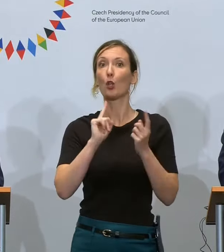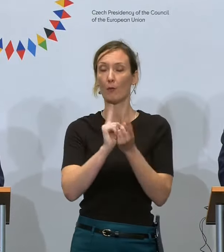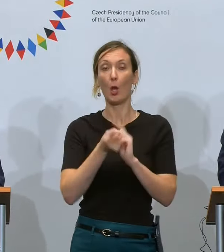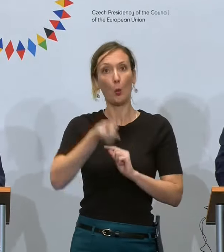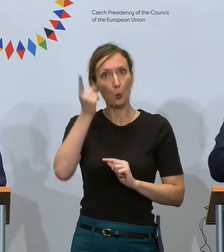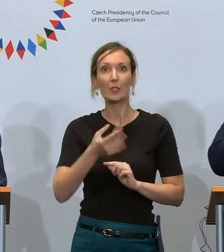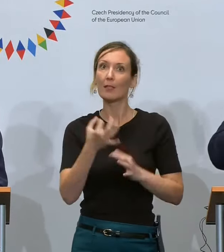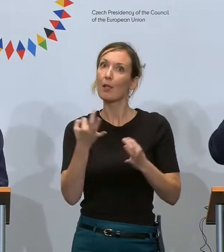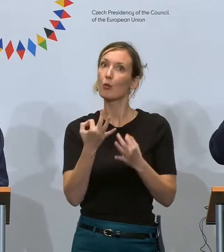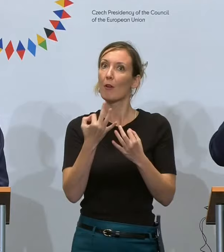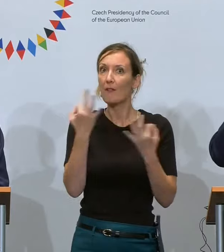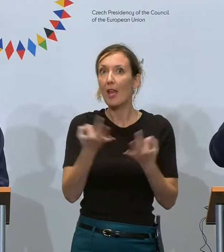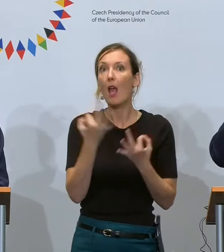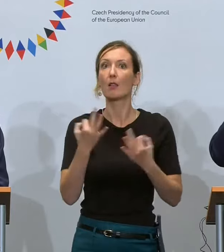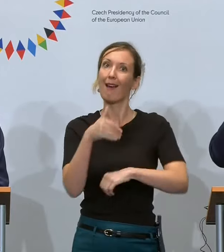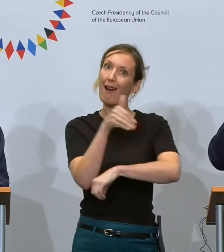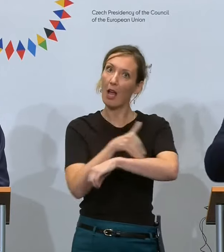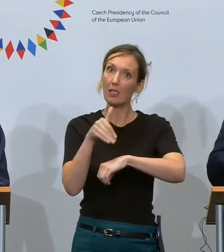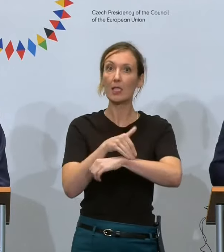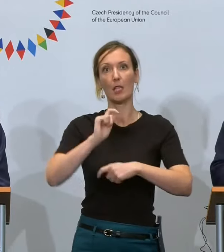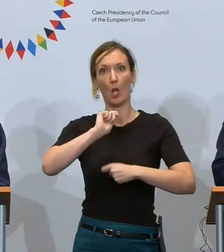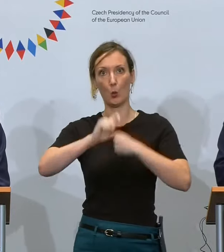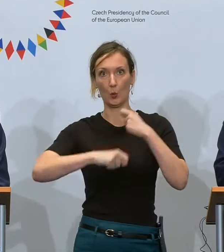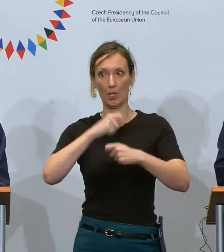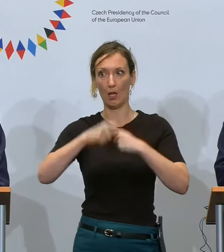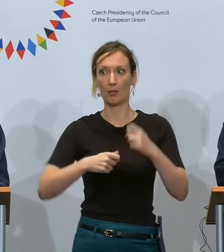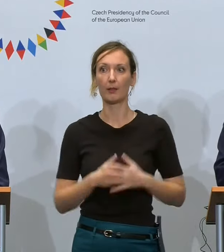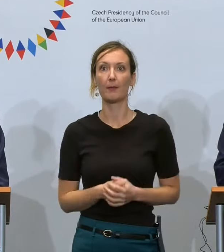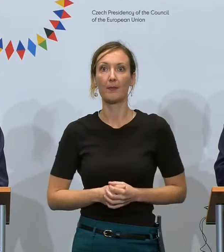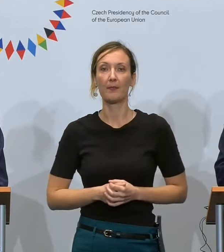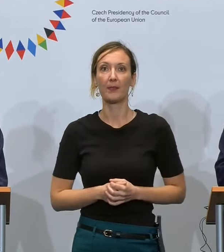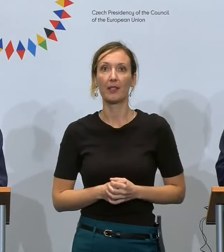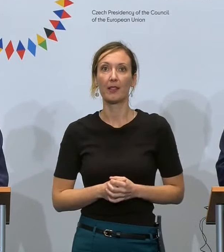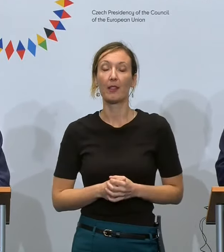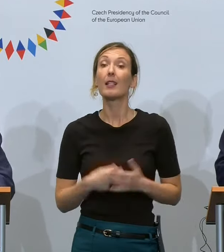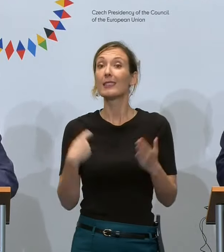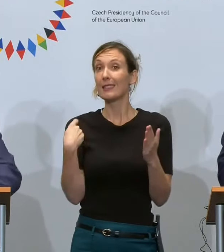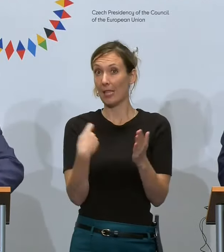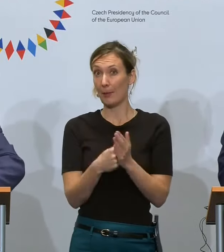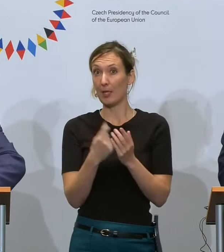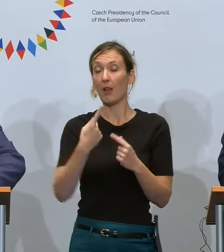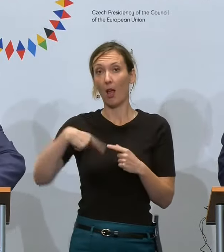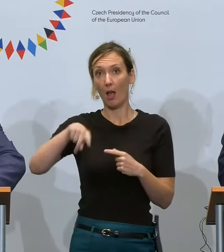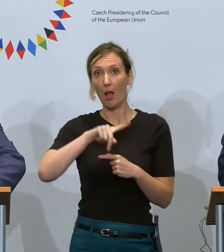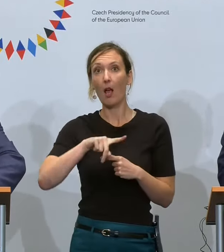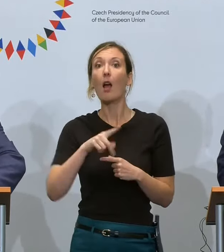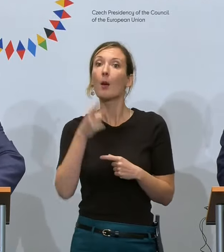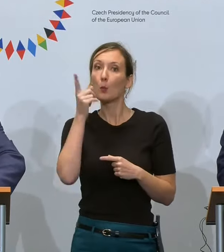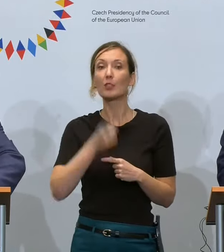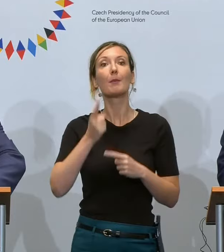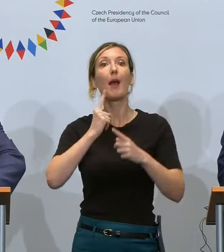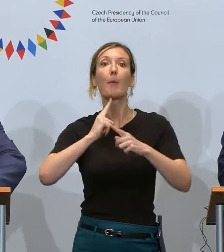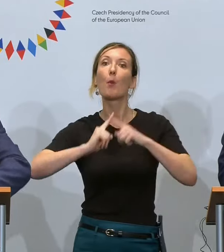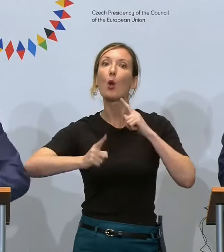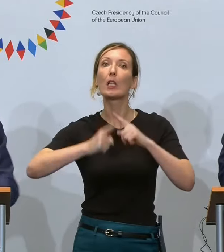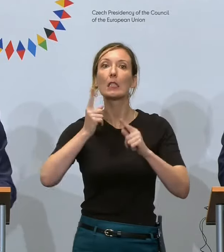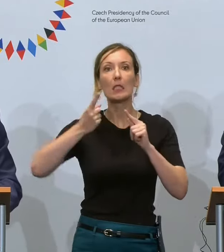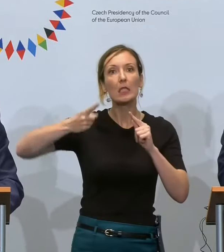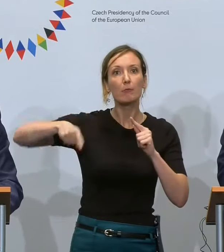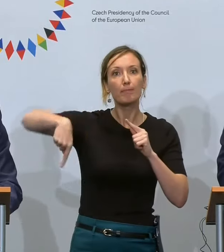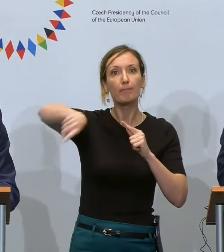done. And therefore, let me try to summarize in concrete terms what we politically agreed